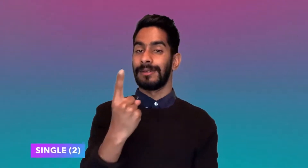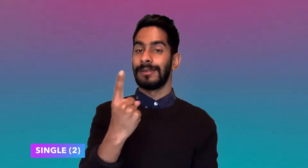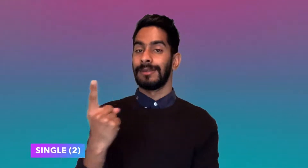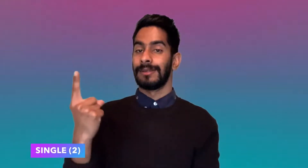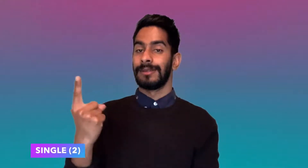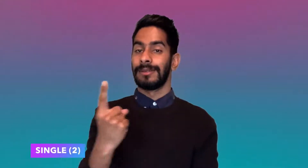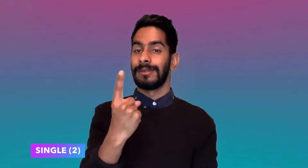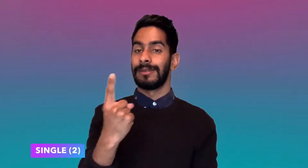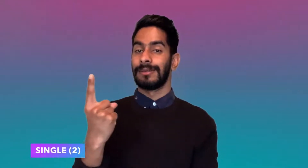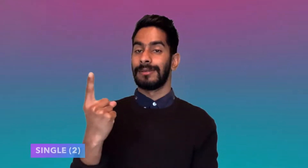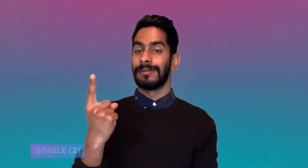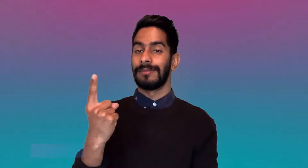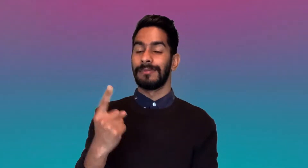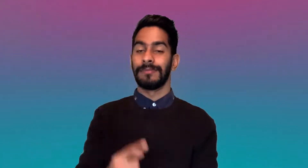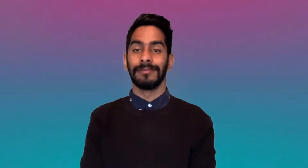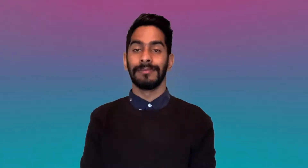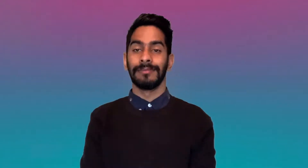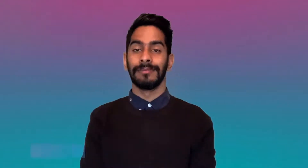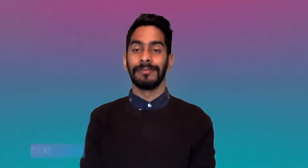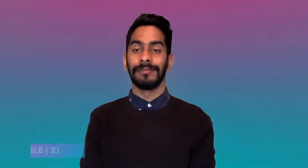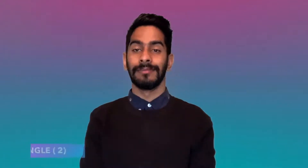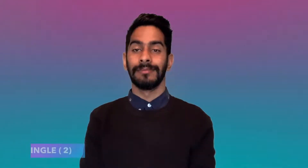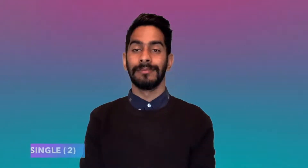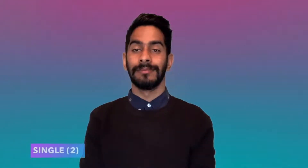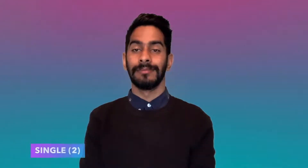Second translation. Single.